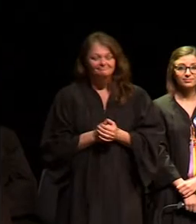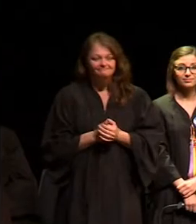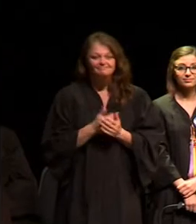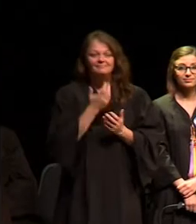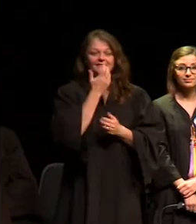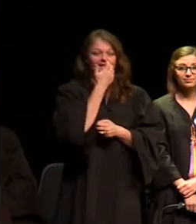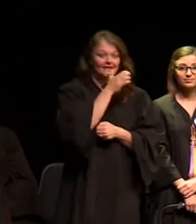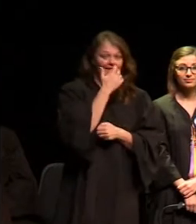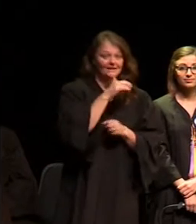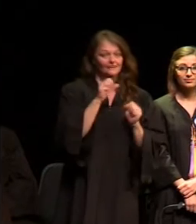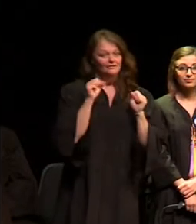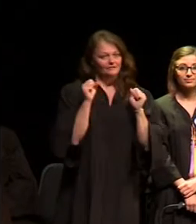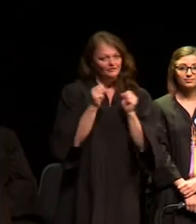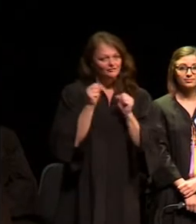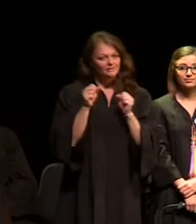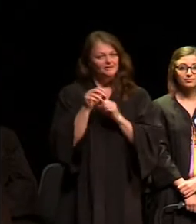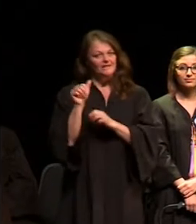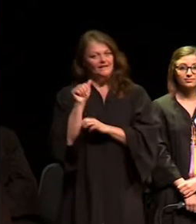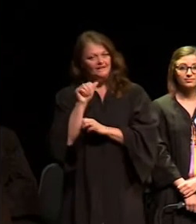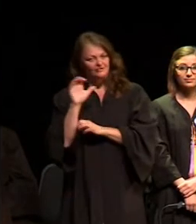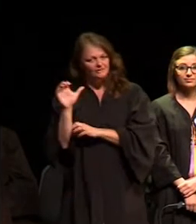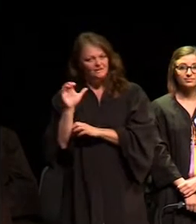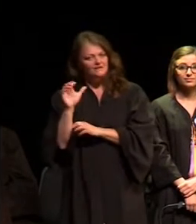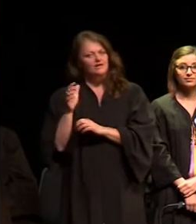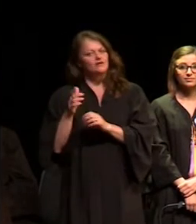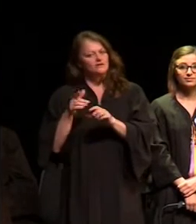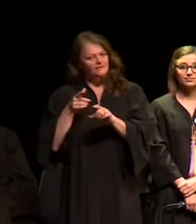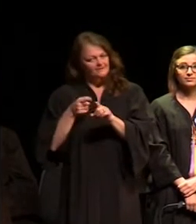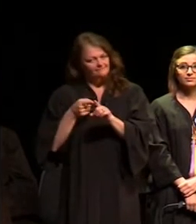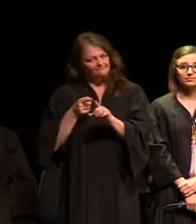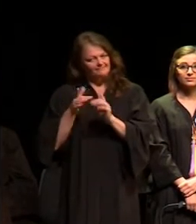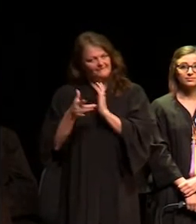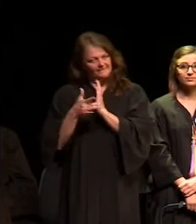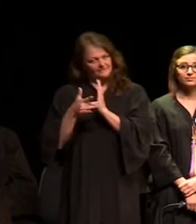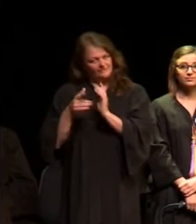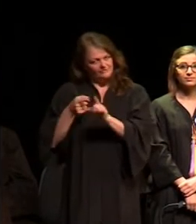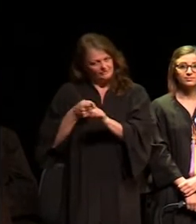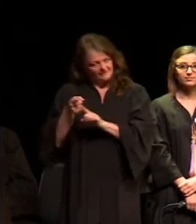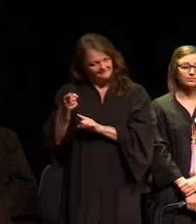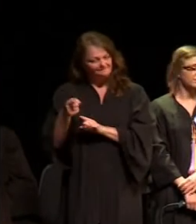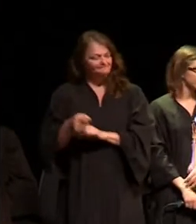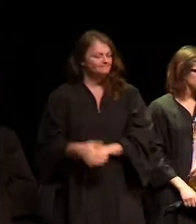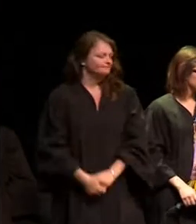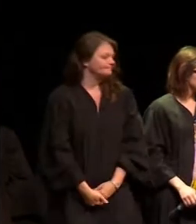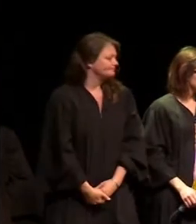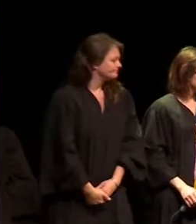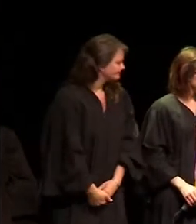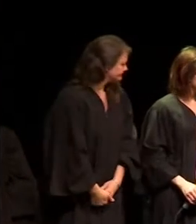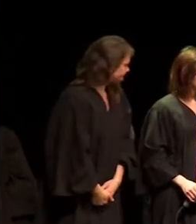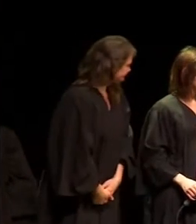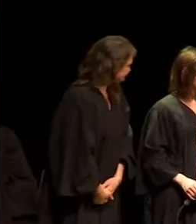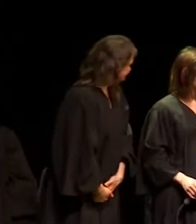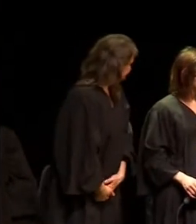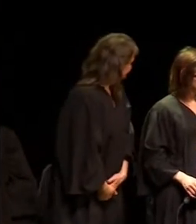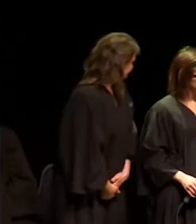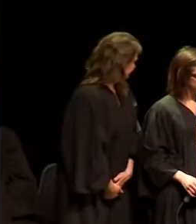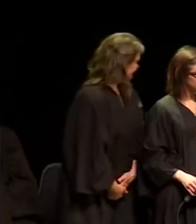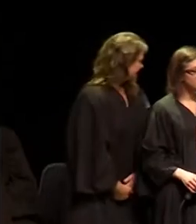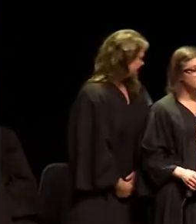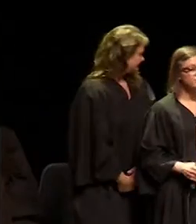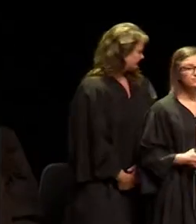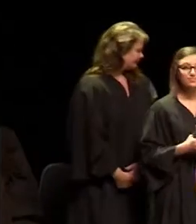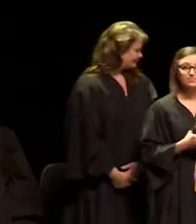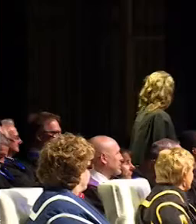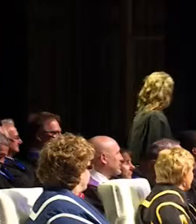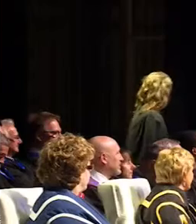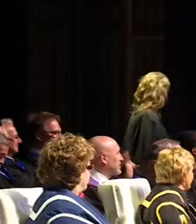Heating, Refrigeration, and Air Conditioning Technology Program. Jermaine Atkins.